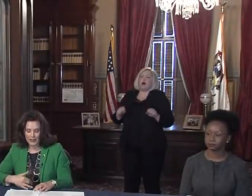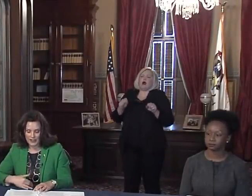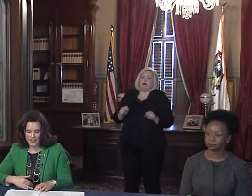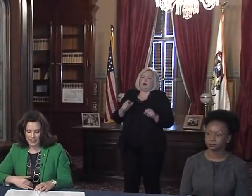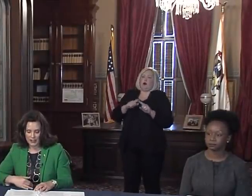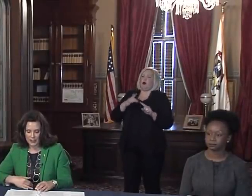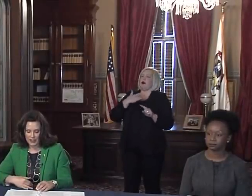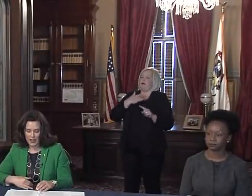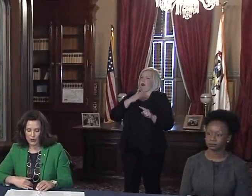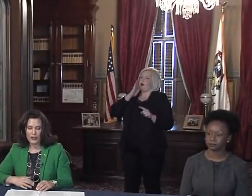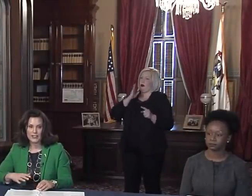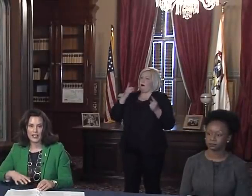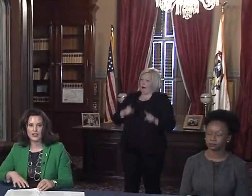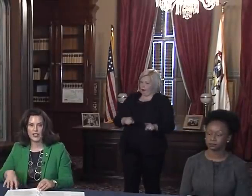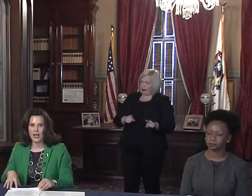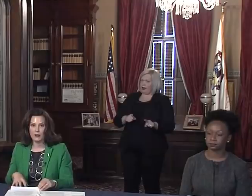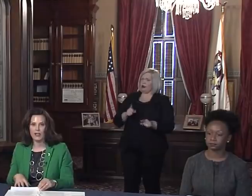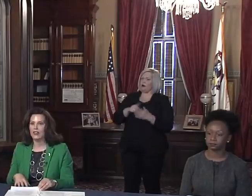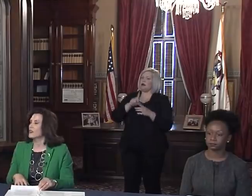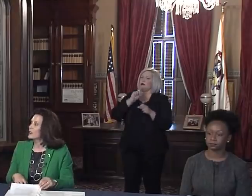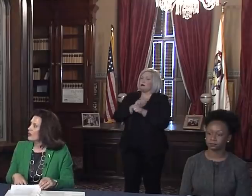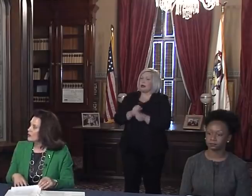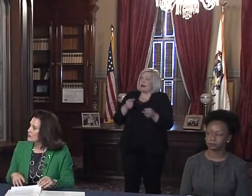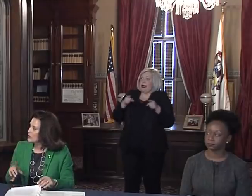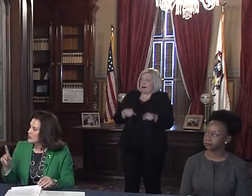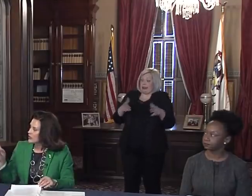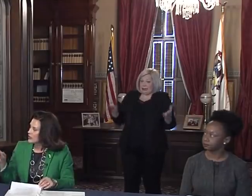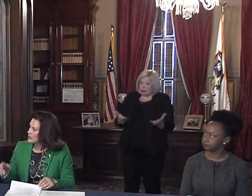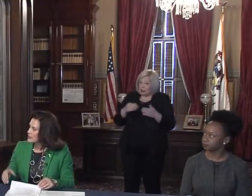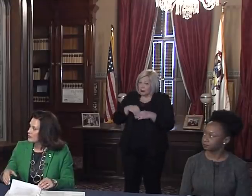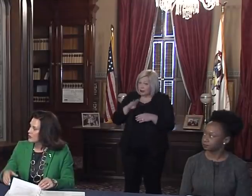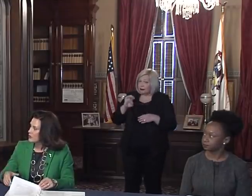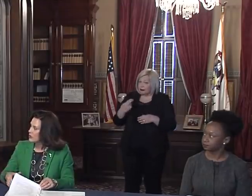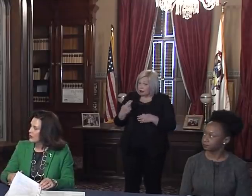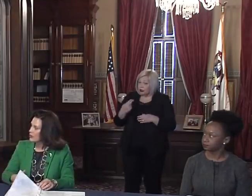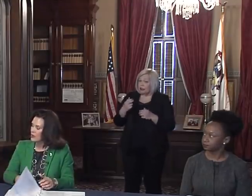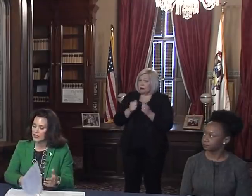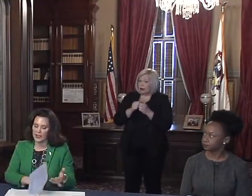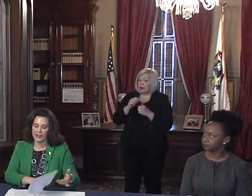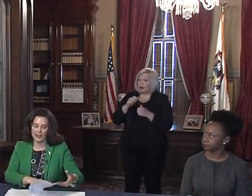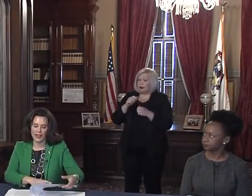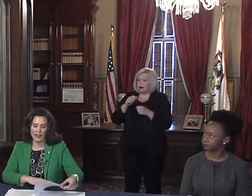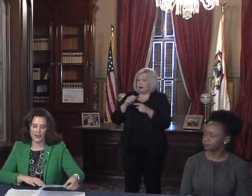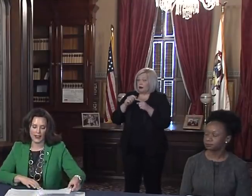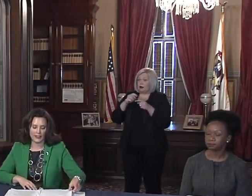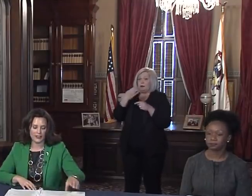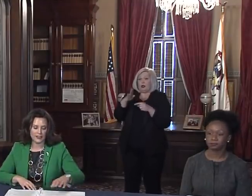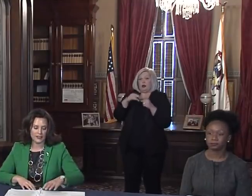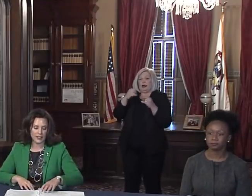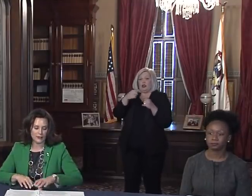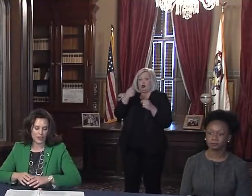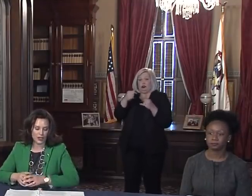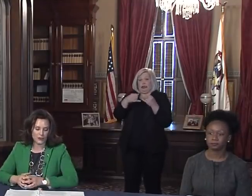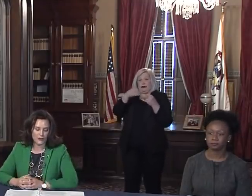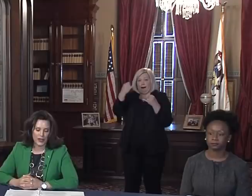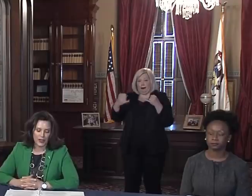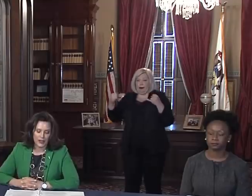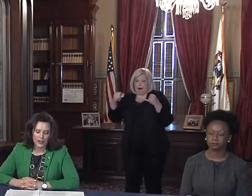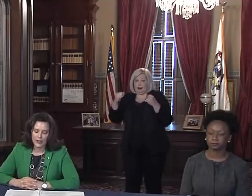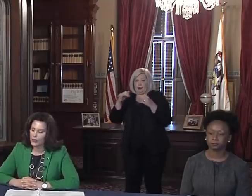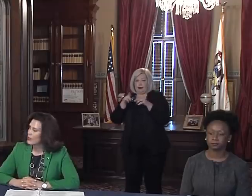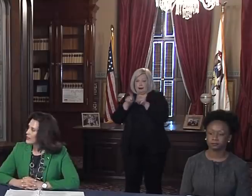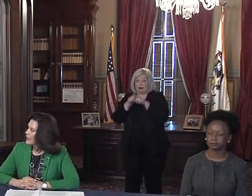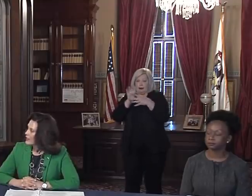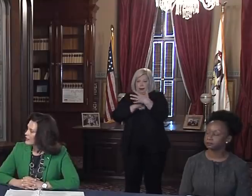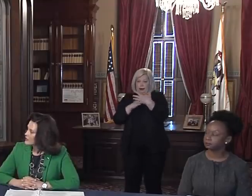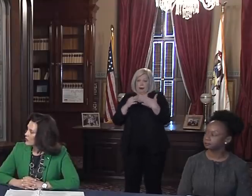we have seen and what is actually happening here on the ground in Michigan, is the blue and green line on that same chart.